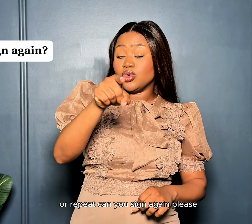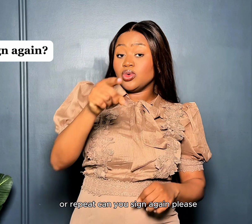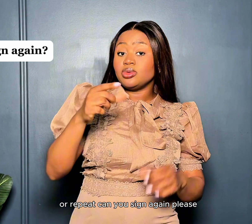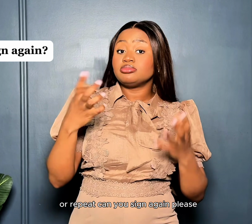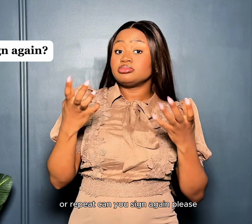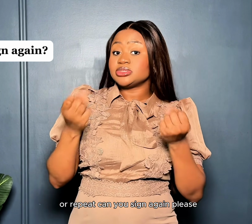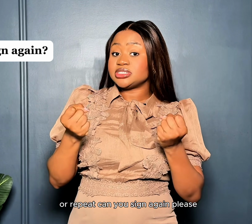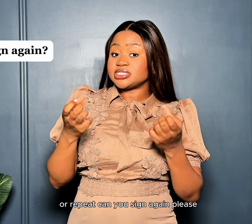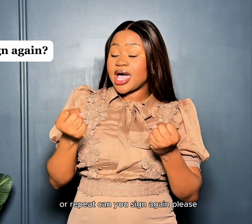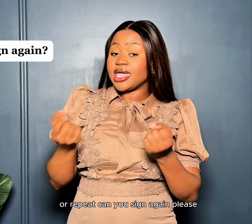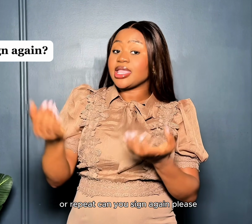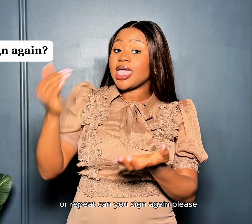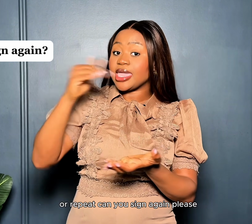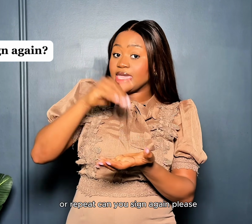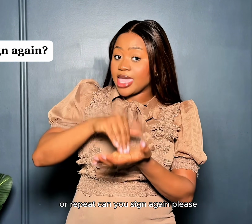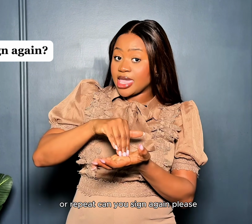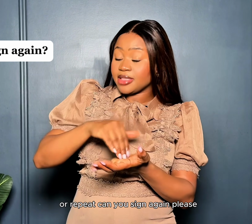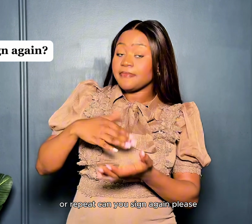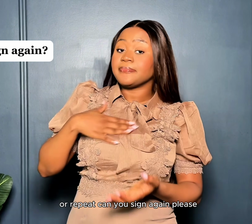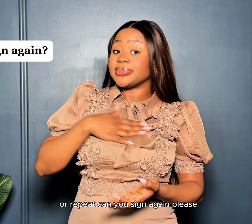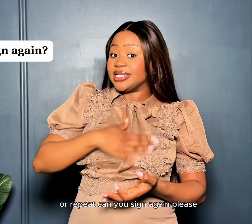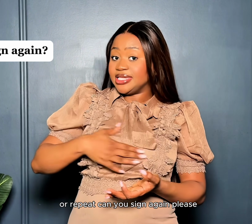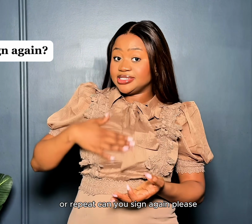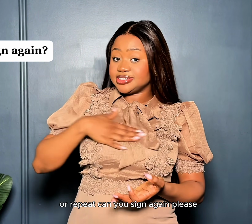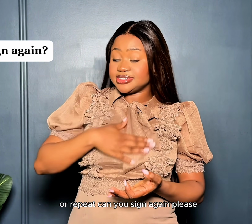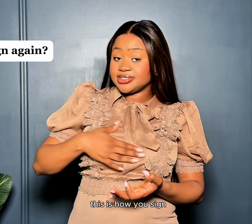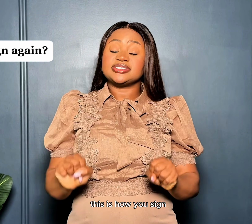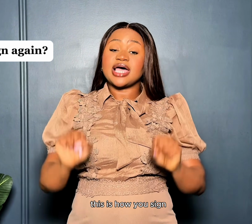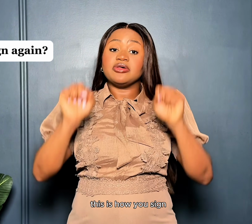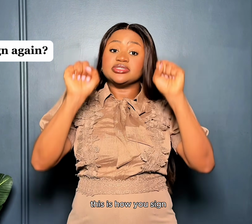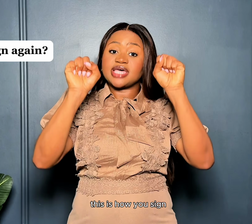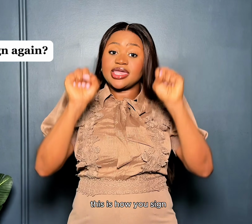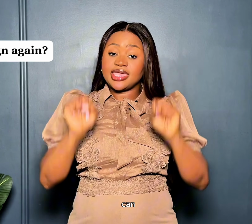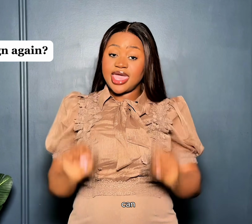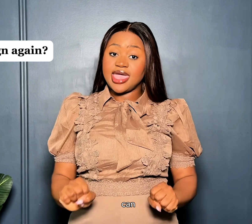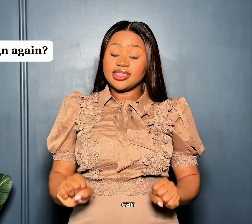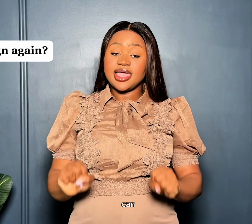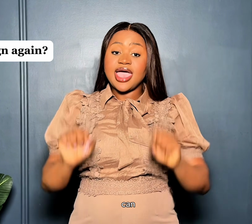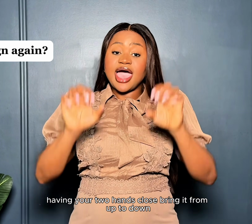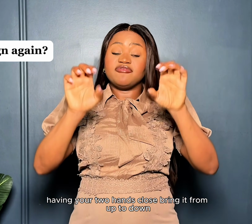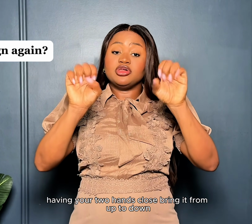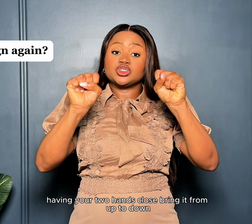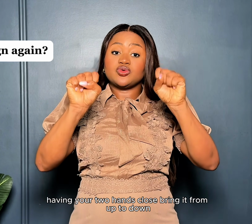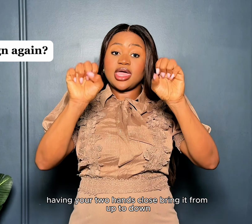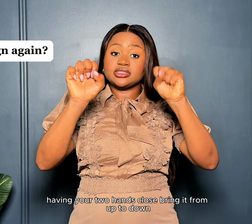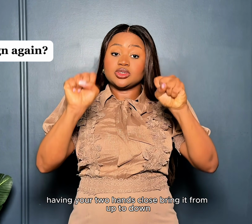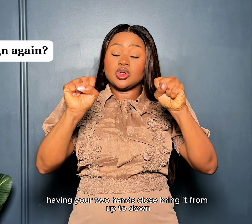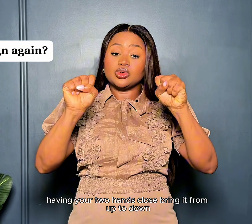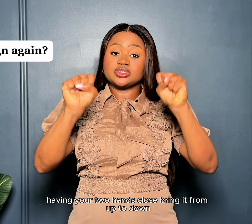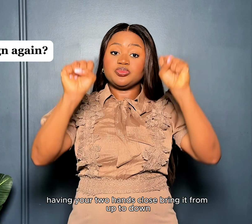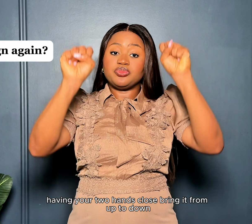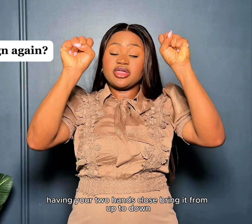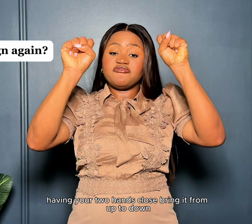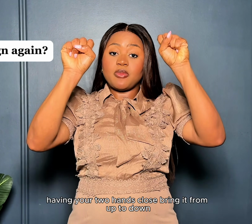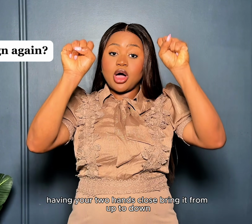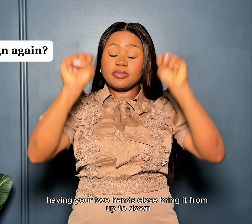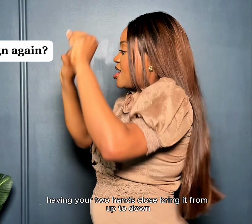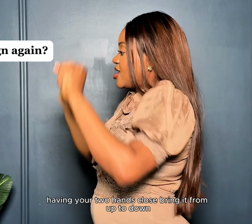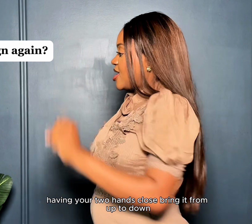you sign again, please? This is how you sign can. Having your two hands closed, bring it from up to